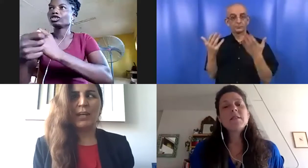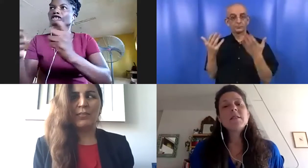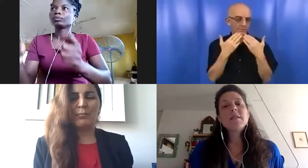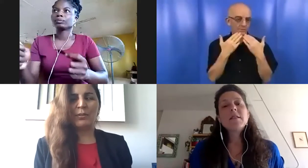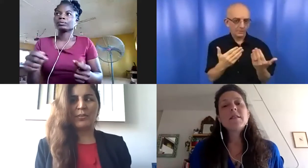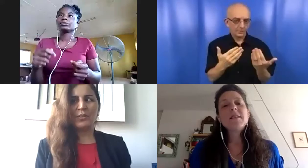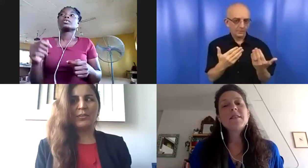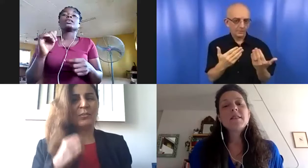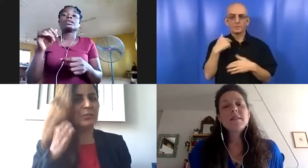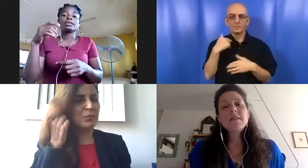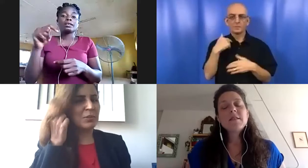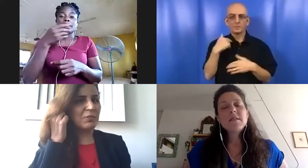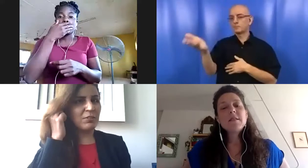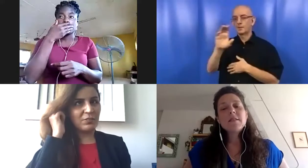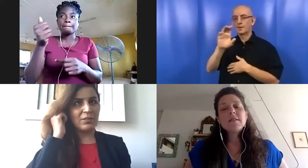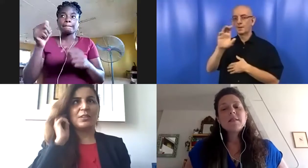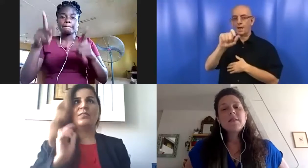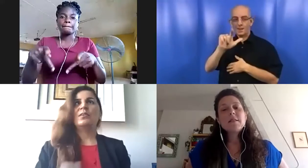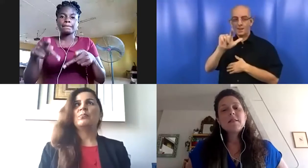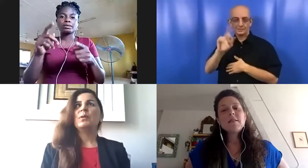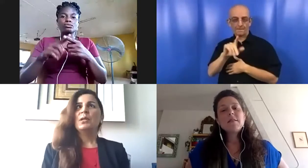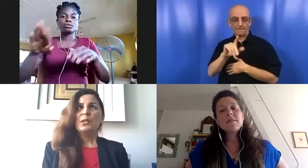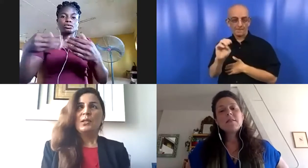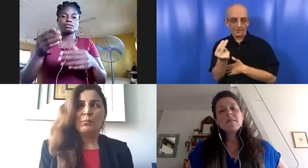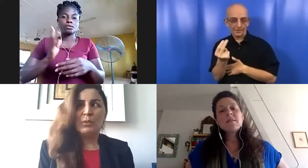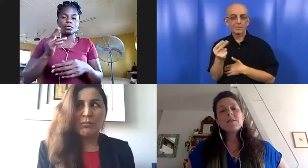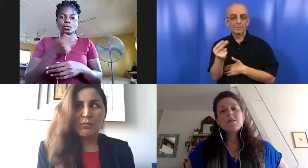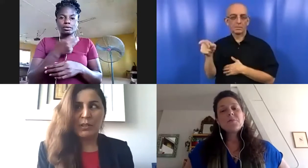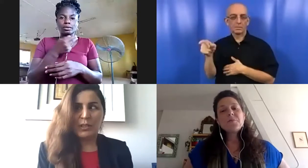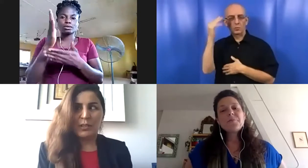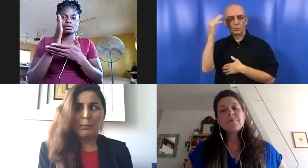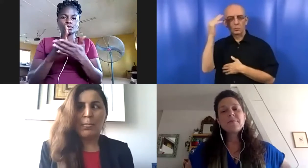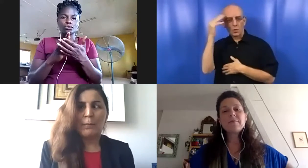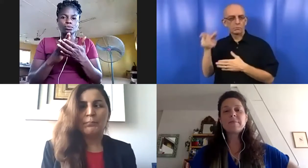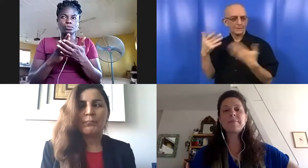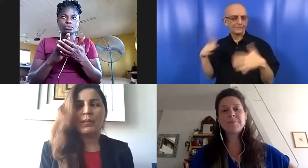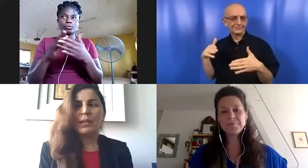the best person to give us some brief